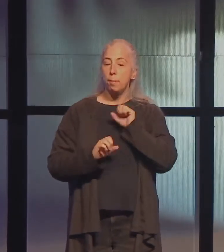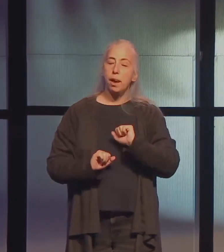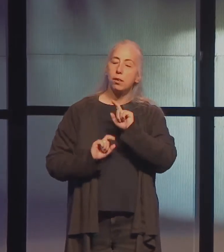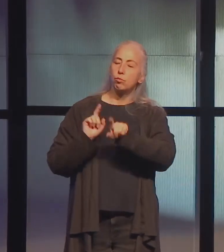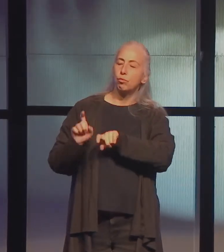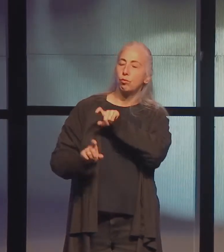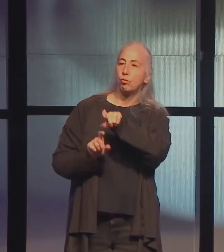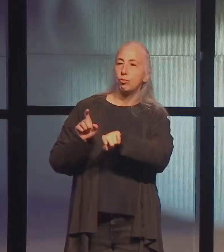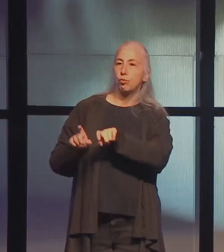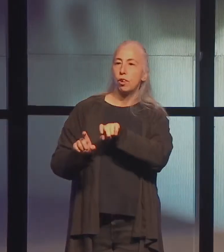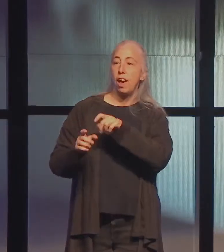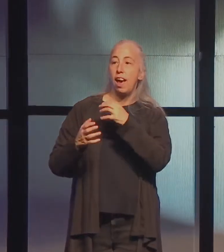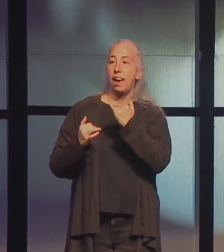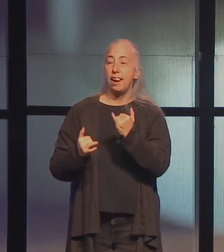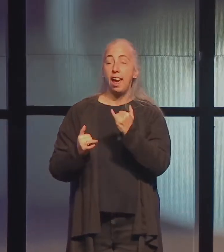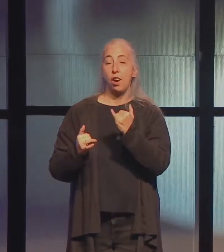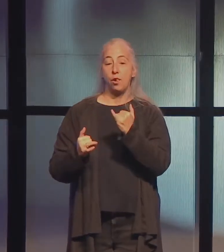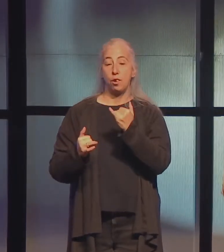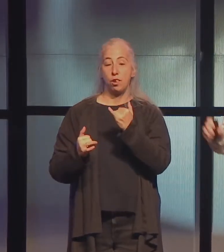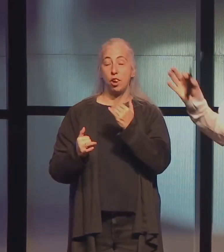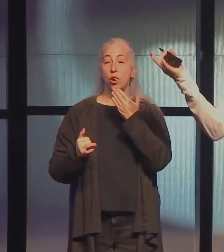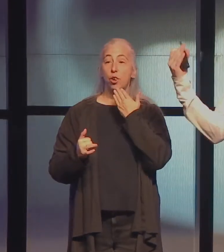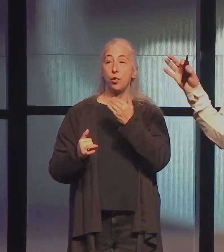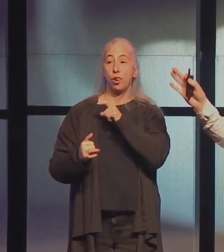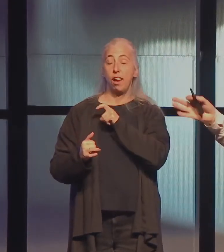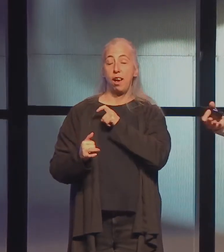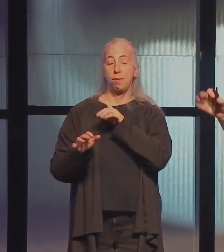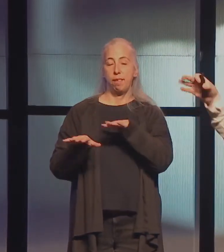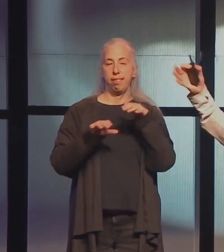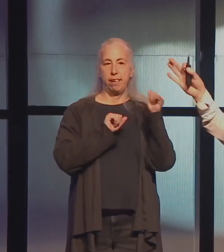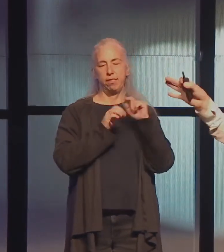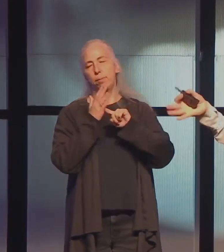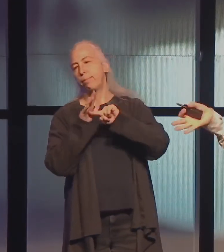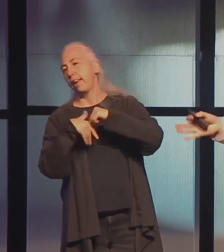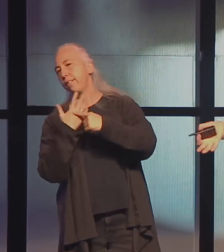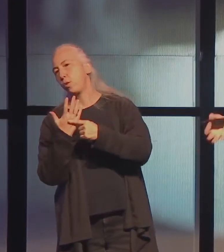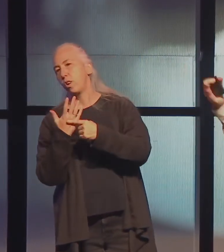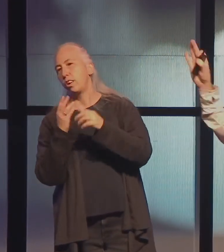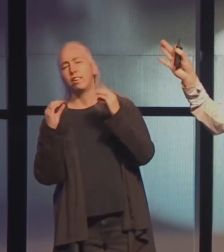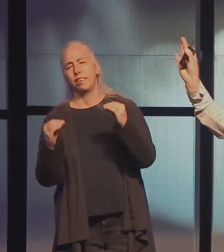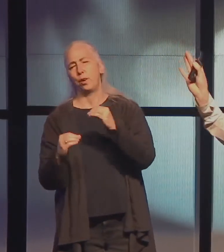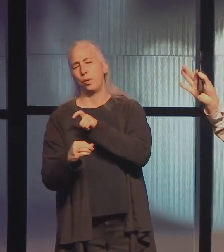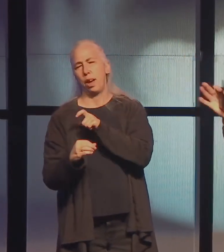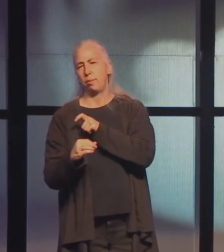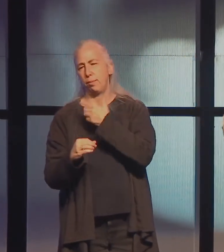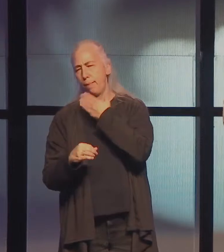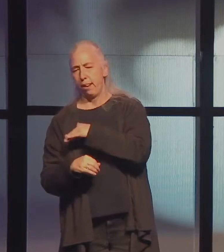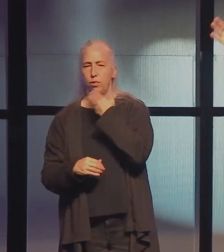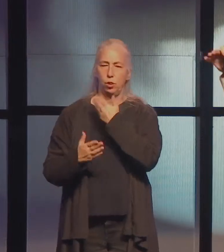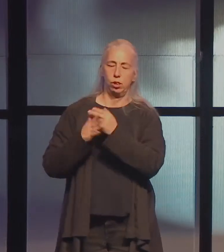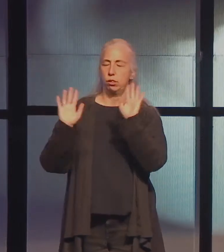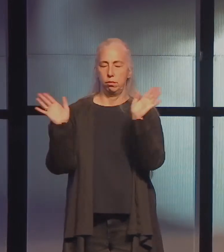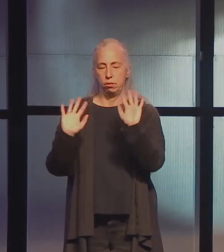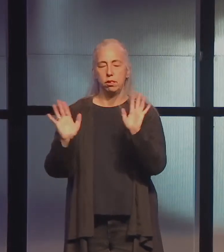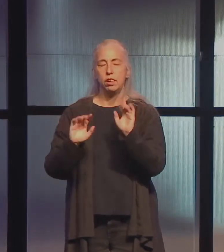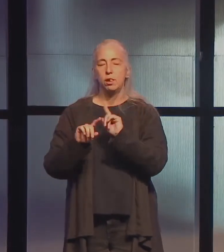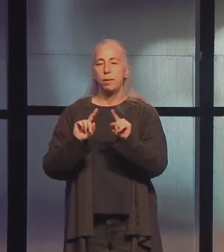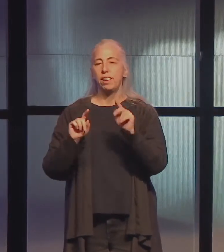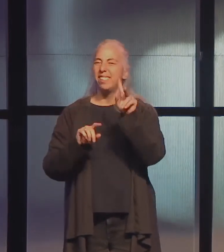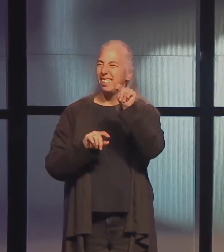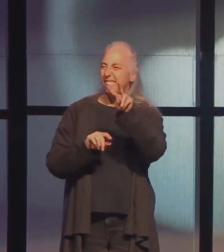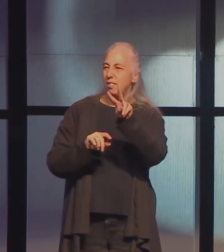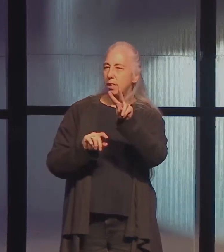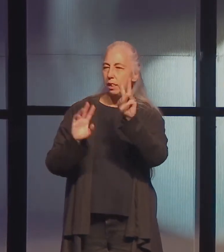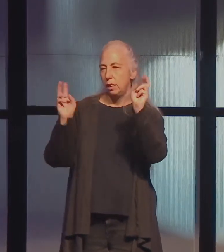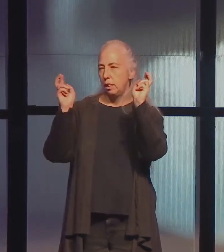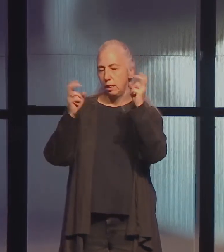point in time, I think bad cop should come in the room. This is a metaphor, by the way. I don't think any cop should be bad, we're going with a TV trope,